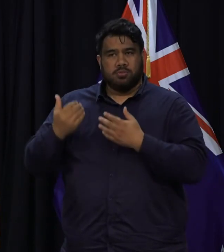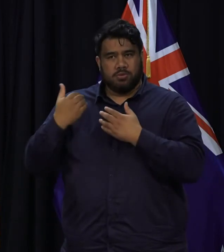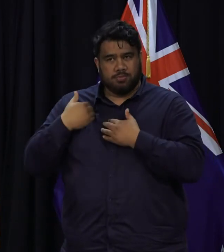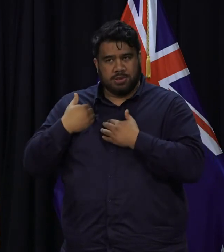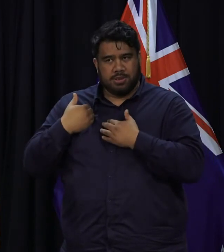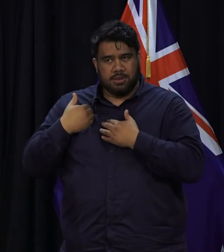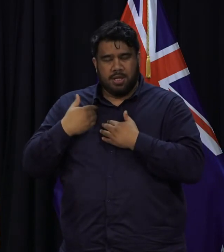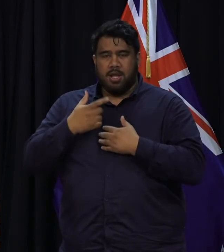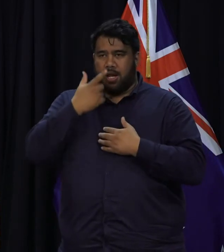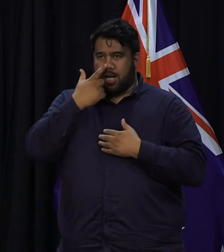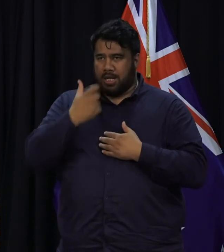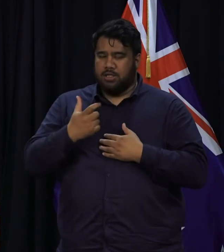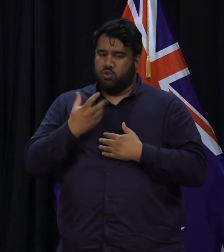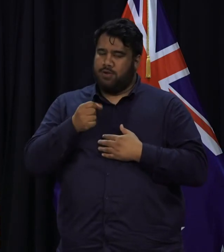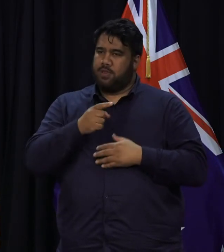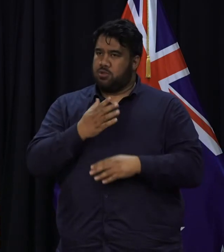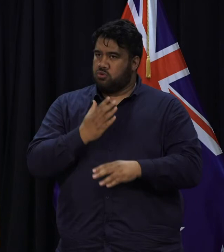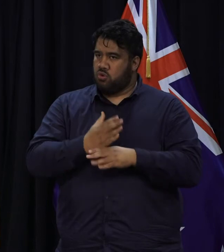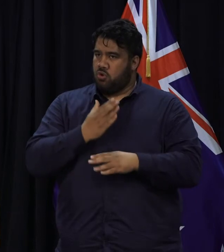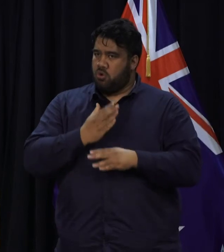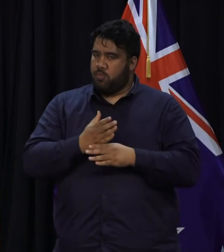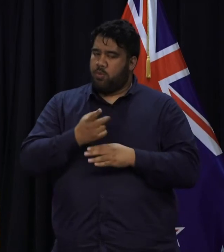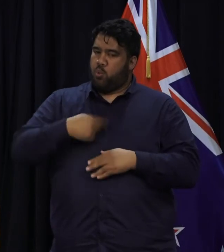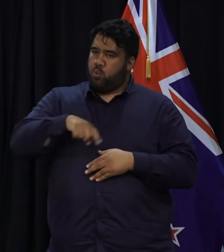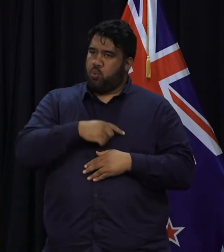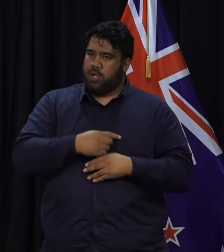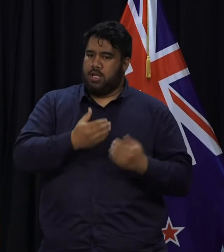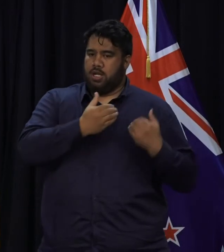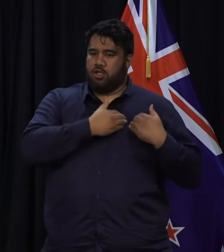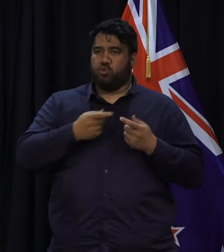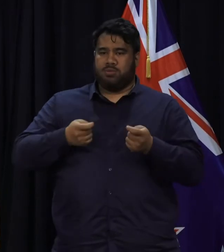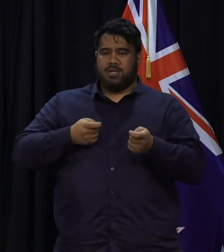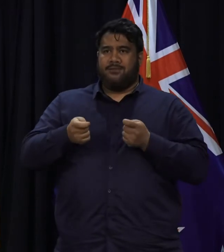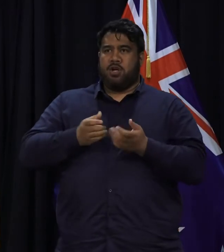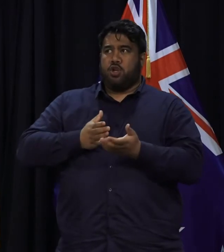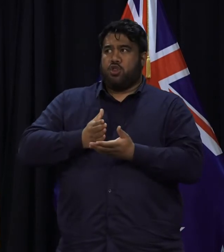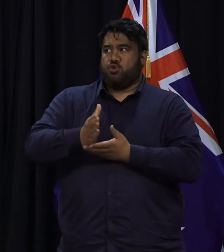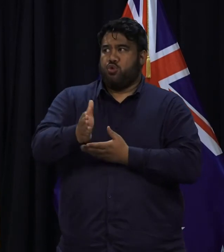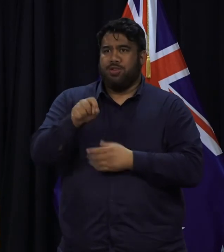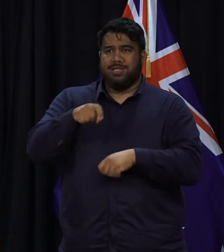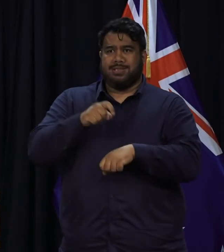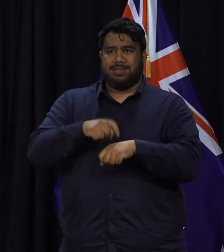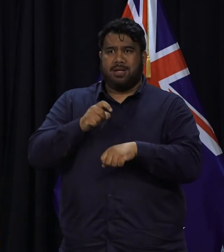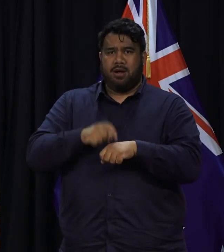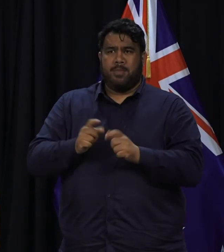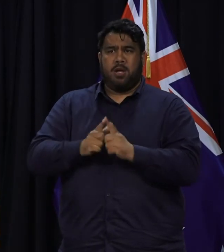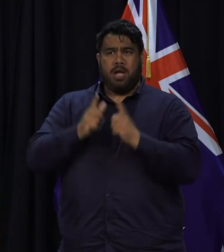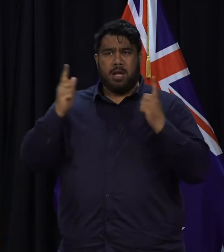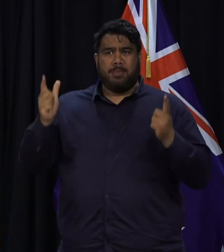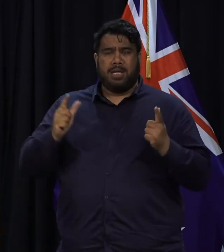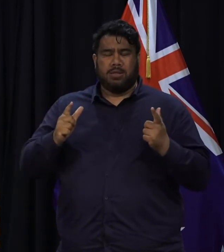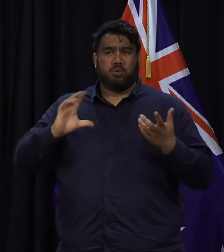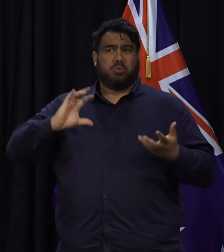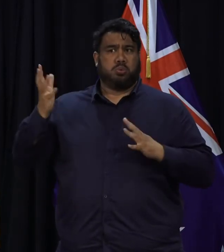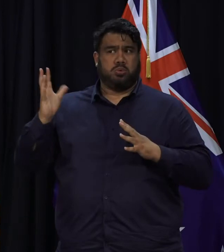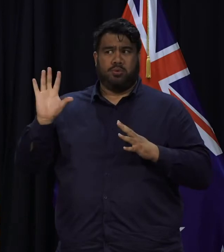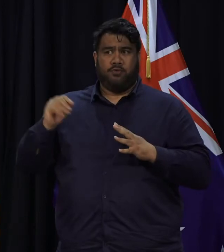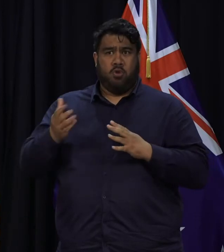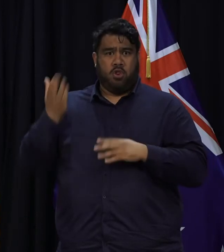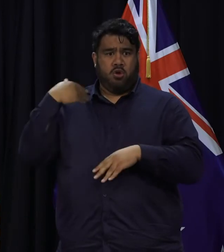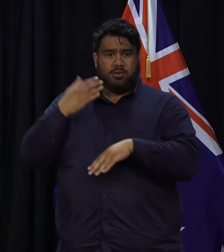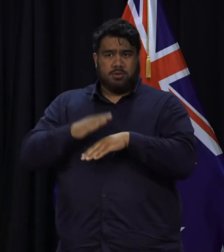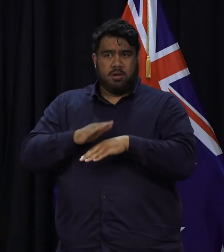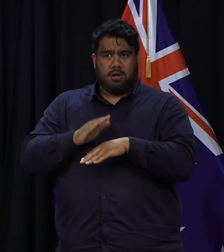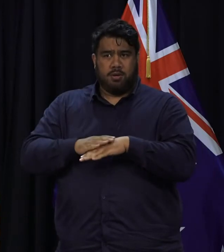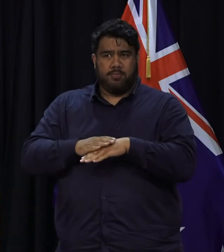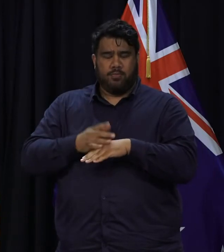privileged position, but that we are there to govern through one of the biggest crises that New Zealand has faced. And we don't take that job